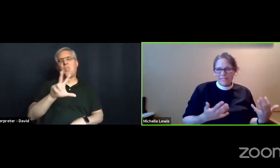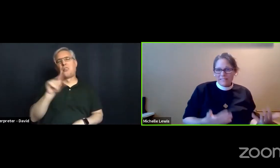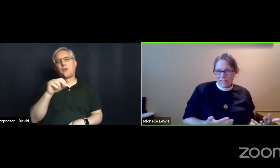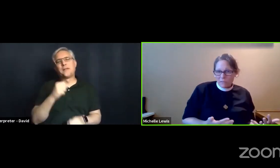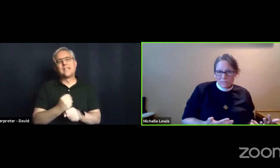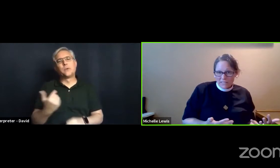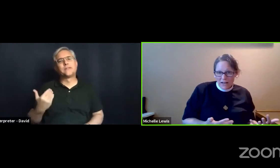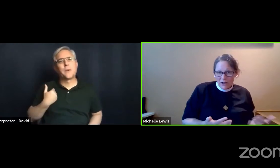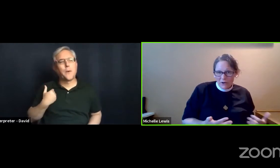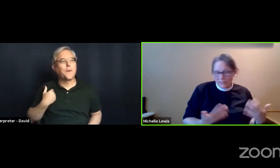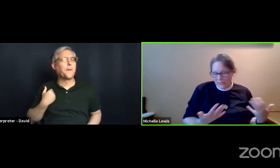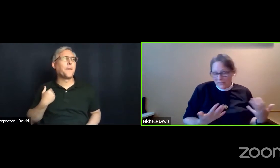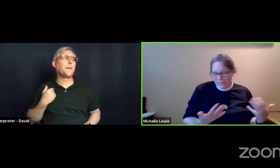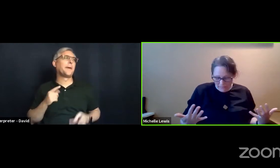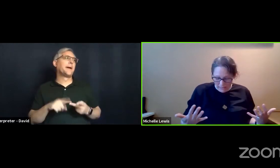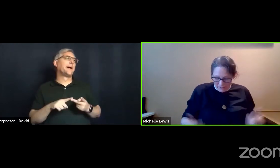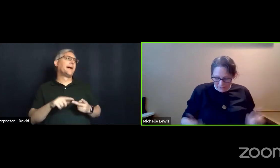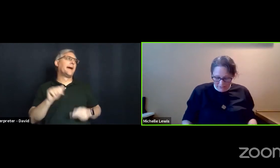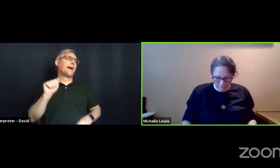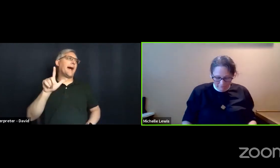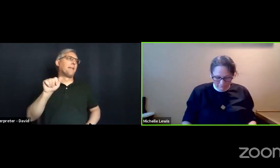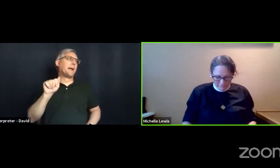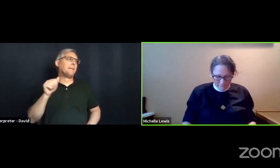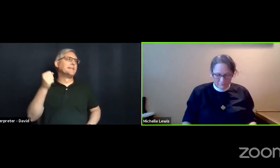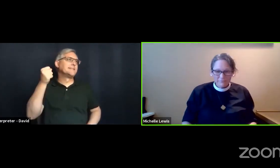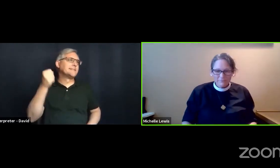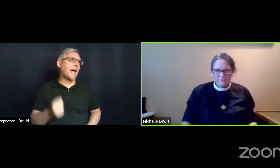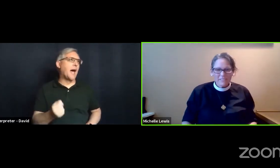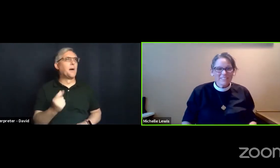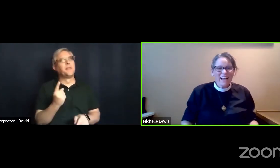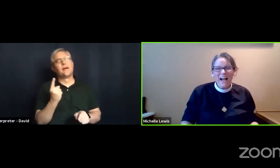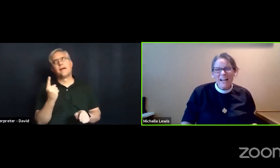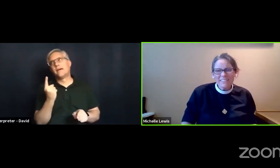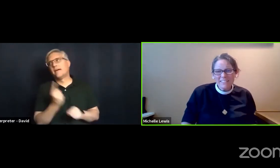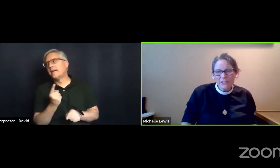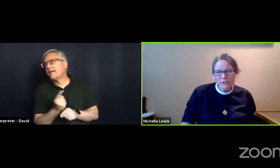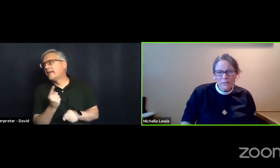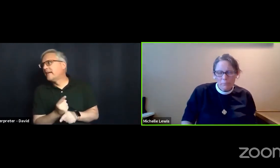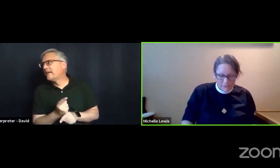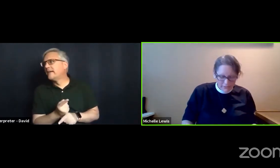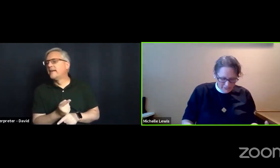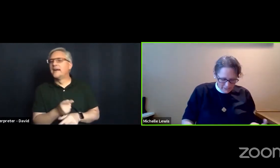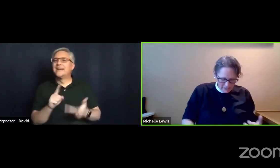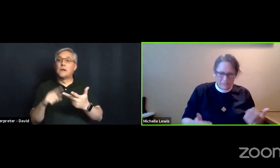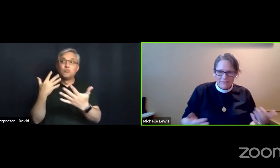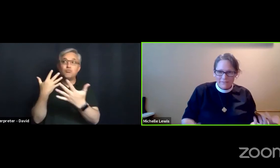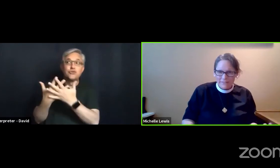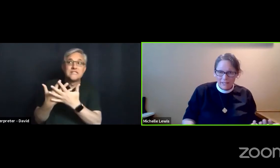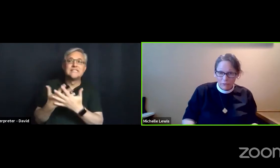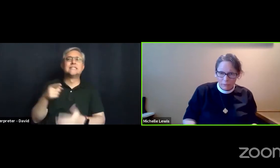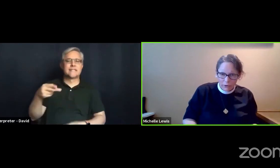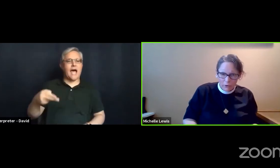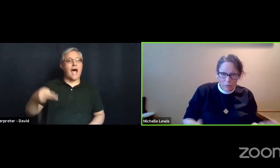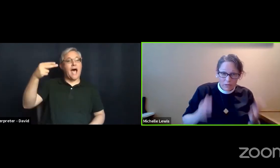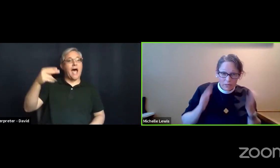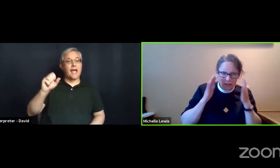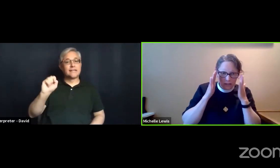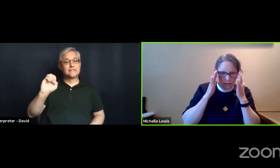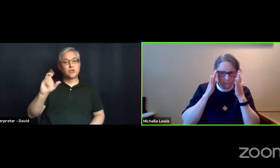It was in the deep South in Alabama. It was a high security prison. I mean, it was death